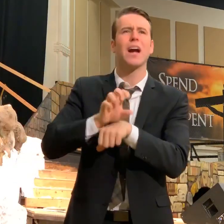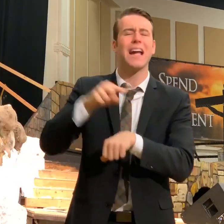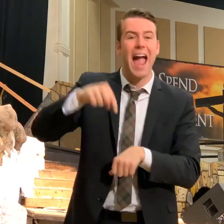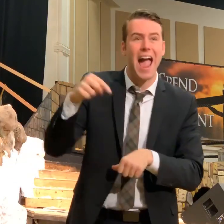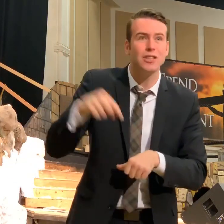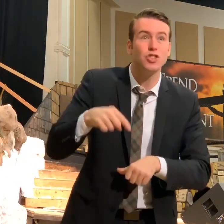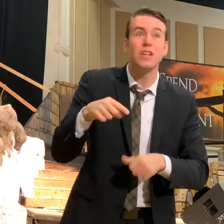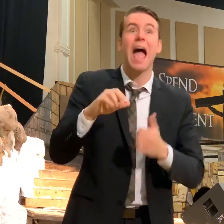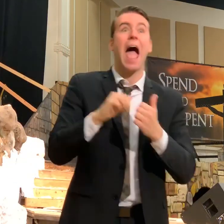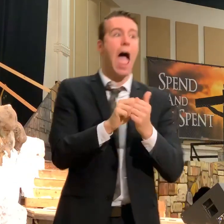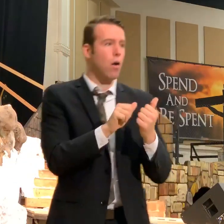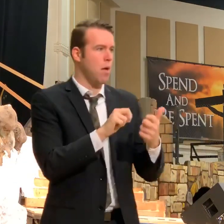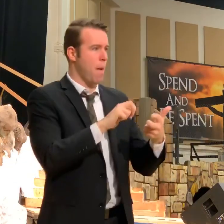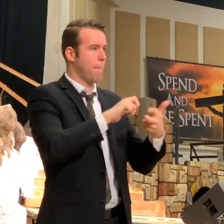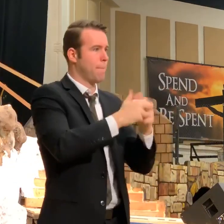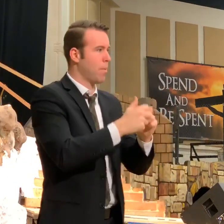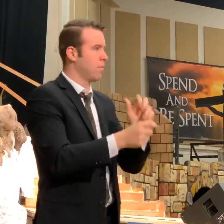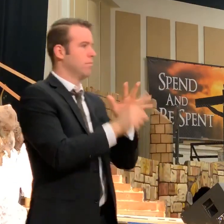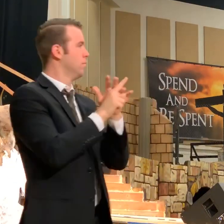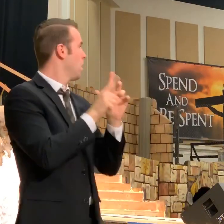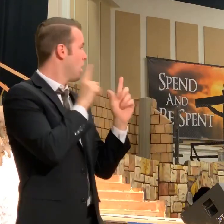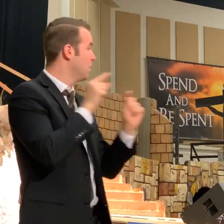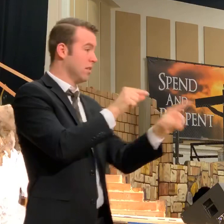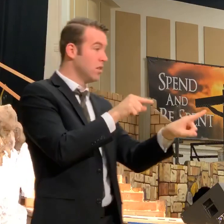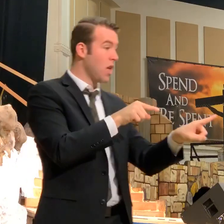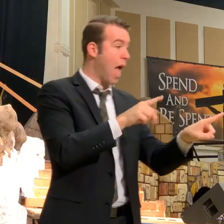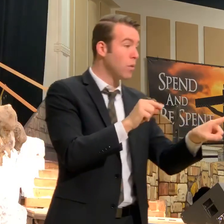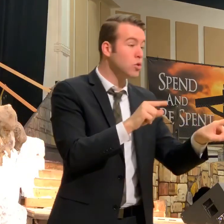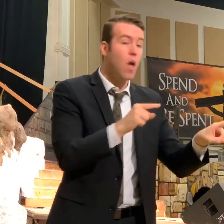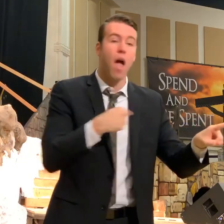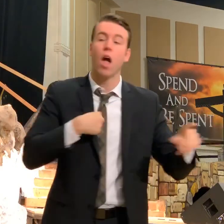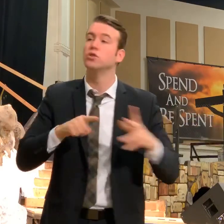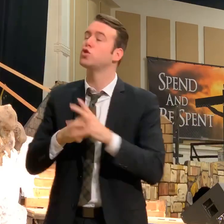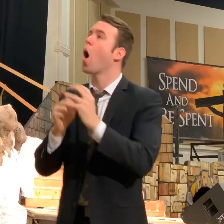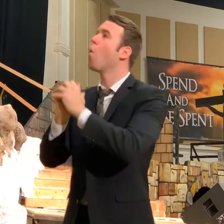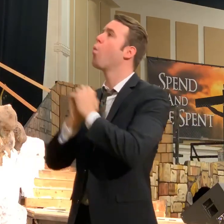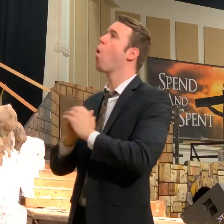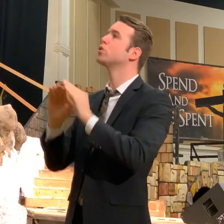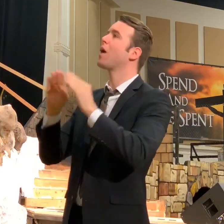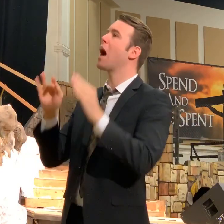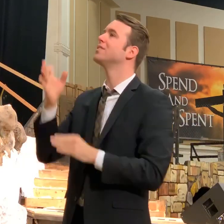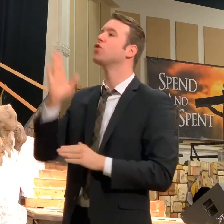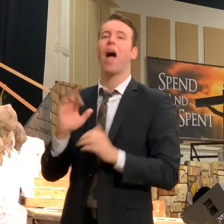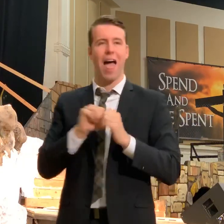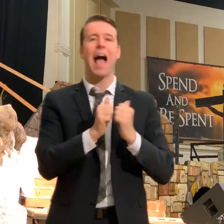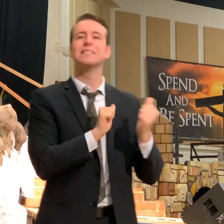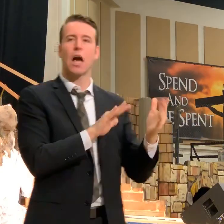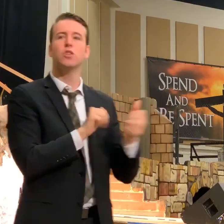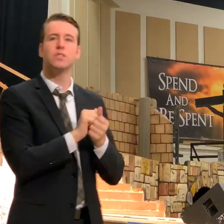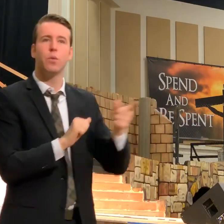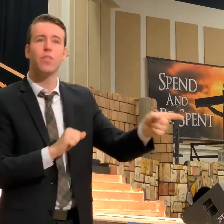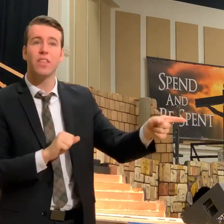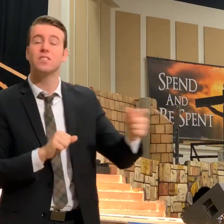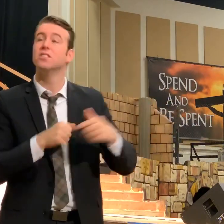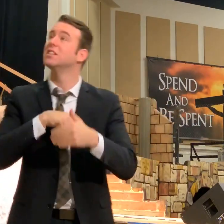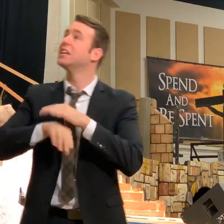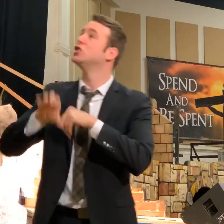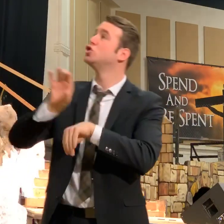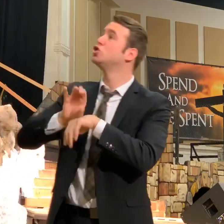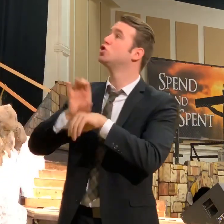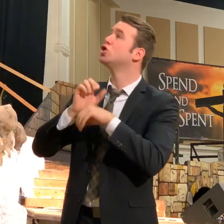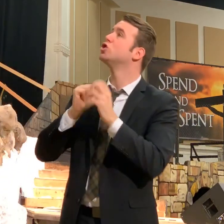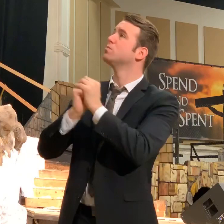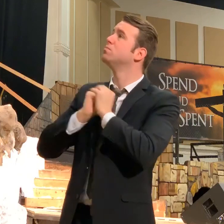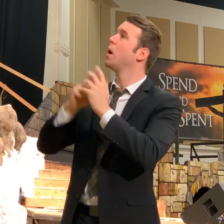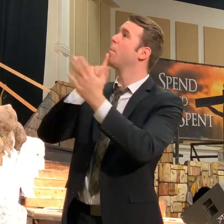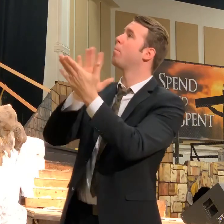The way you deal with party parasites is you go worship at the house of God. You get to the house of God and you